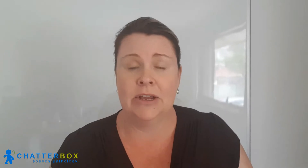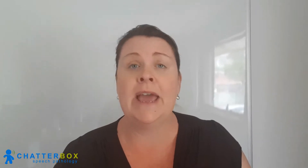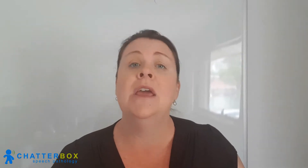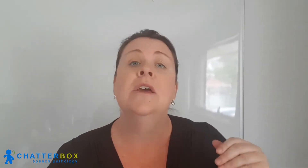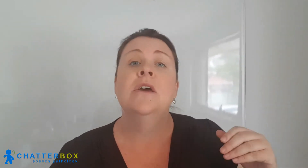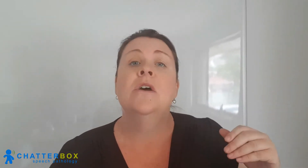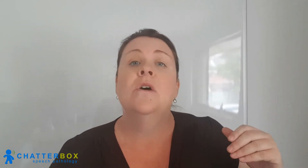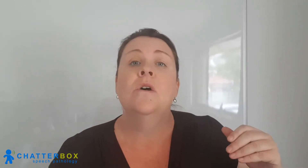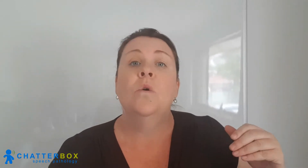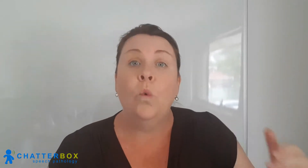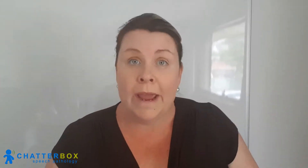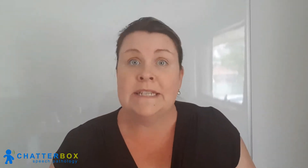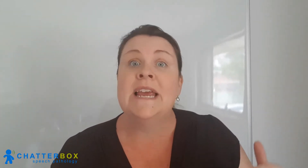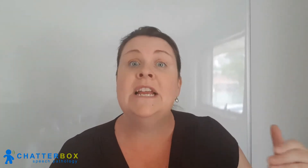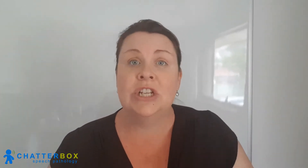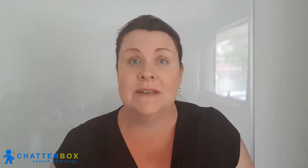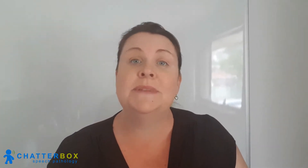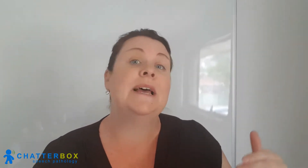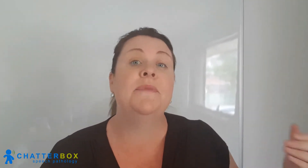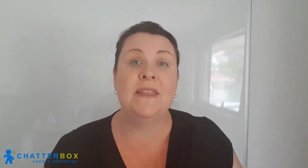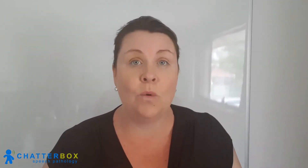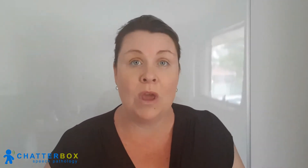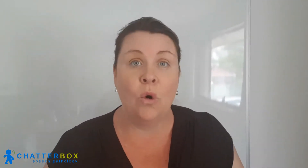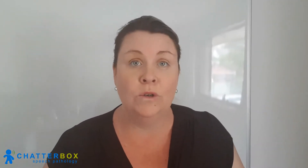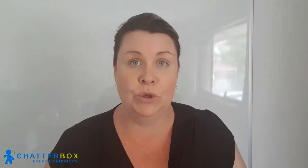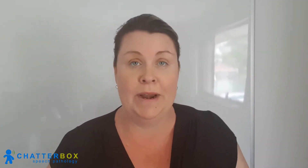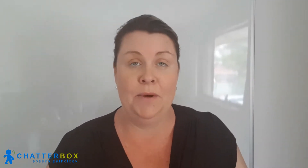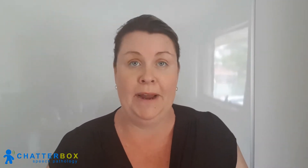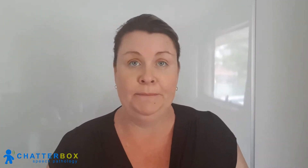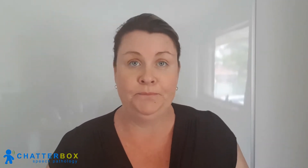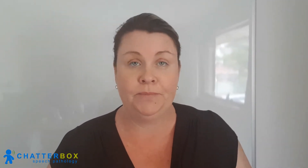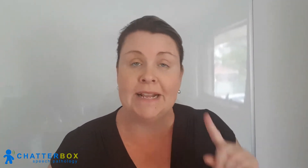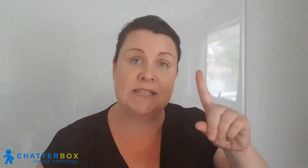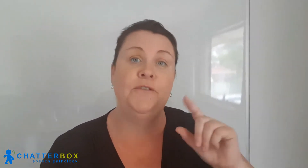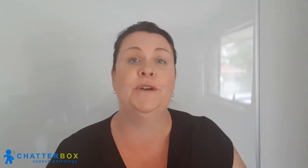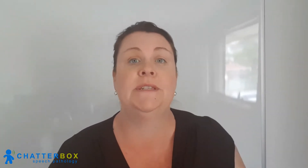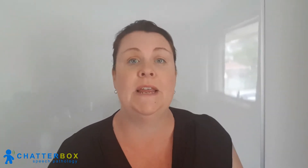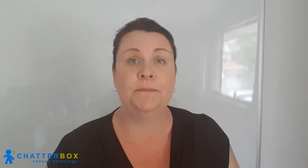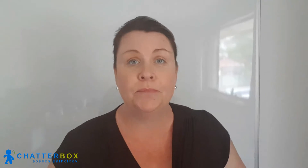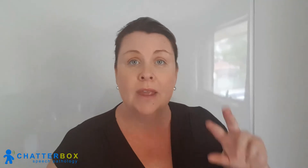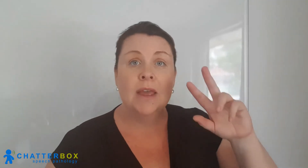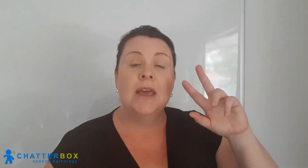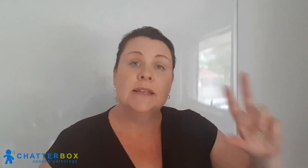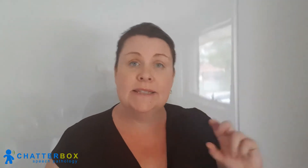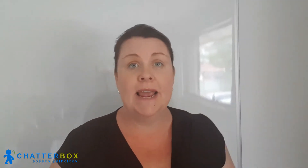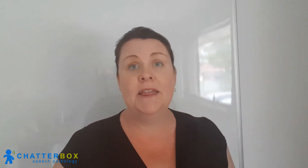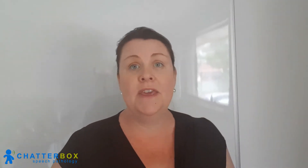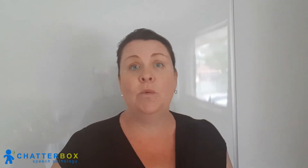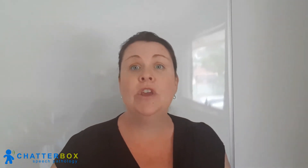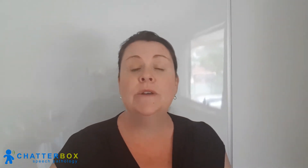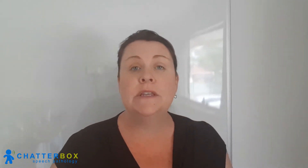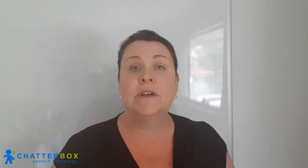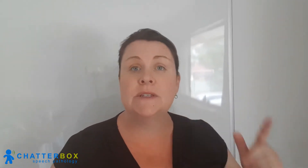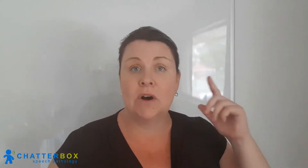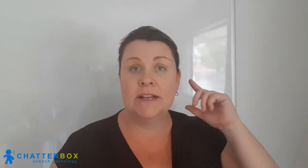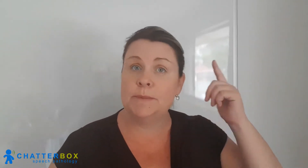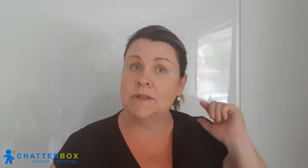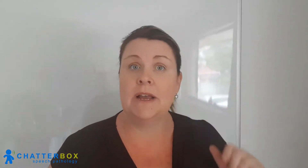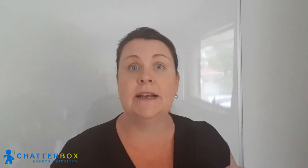okay? We're teaching them something that we all do anyway. That's the first thing. Second thing, we're using those signs because, like I